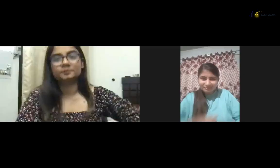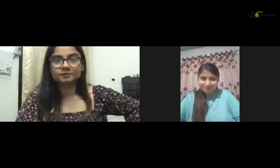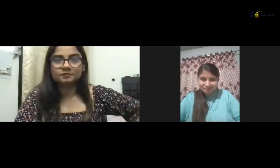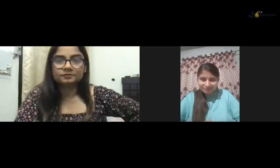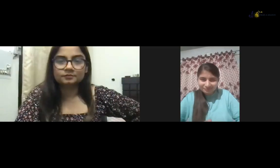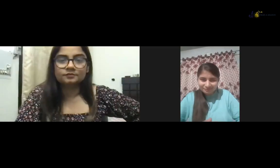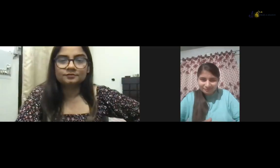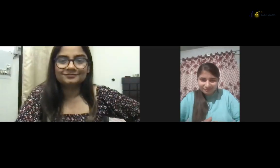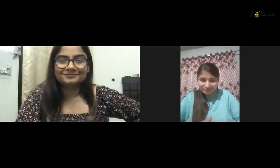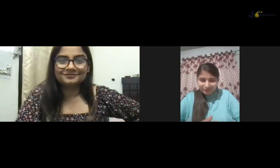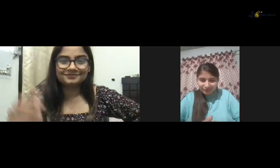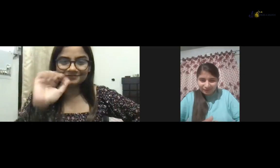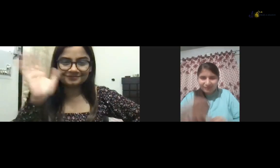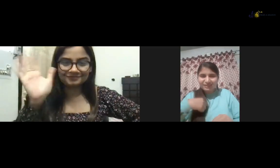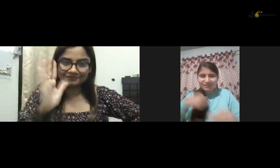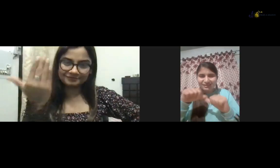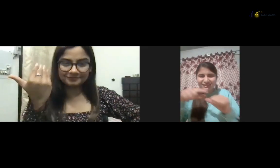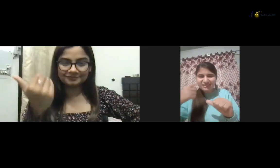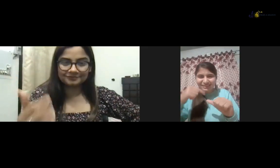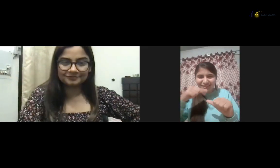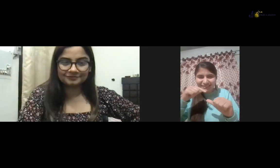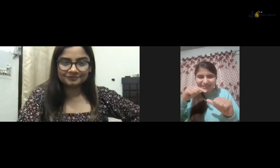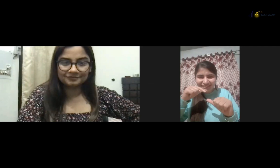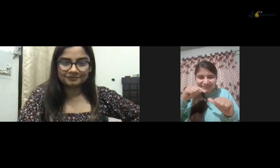Hi. Yes. I want to ask the questions.